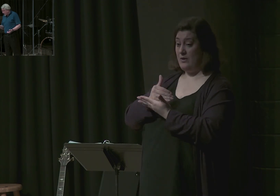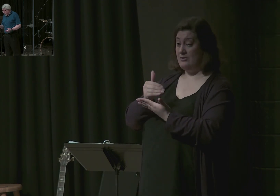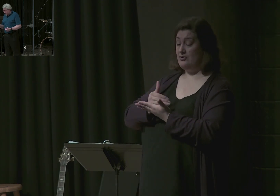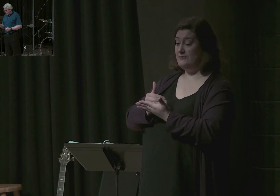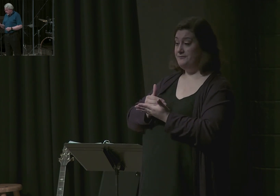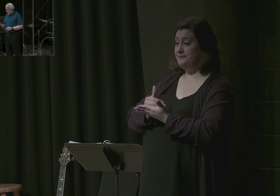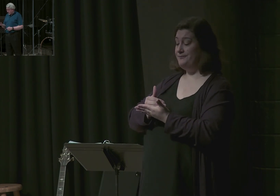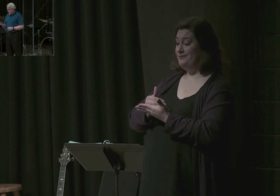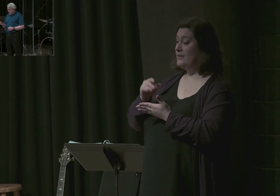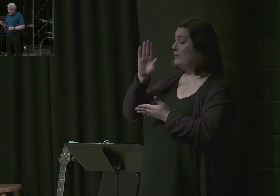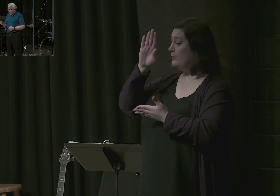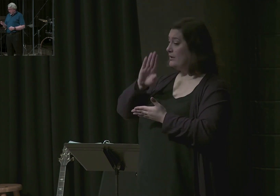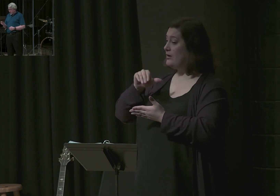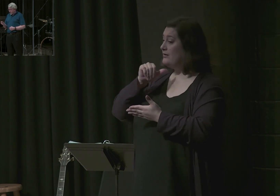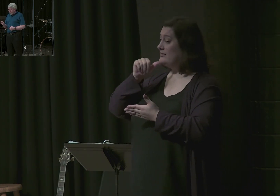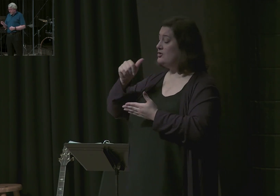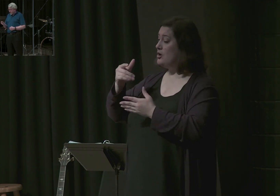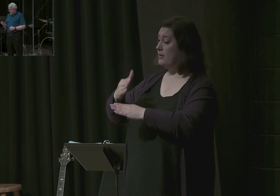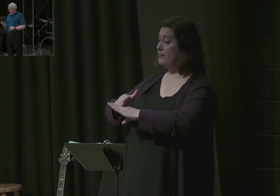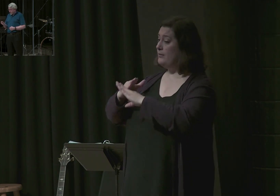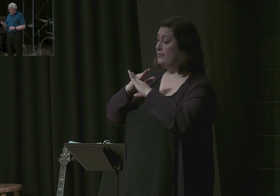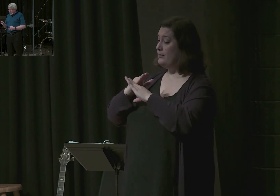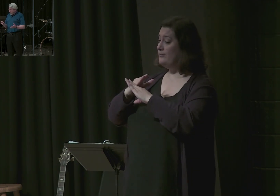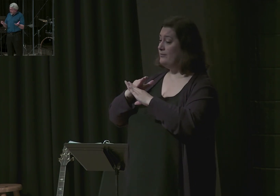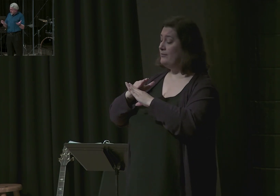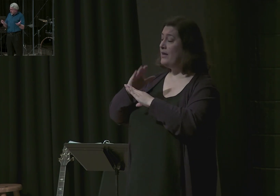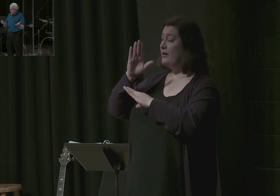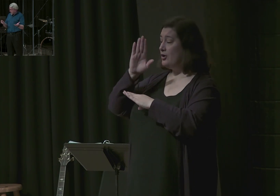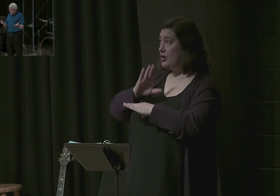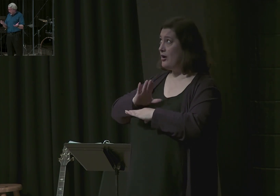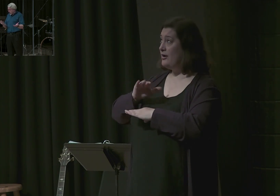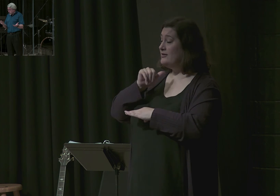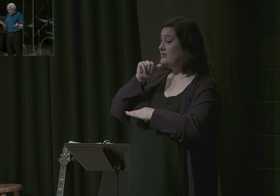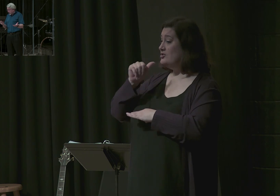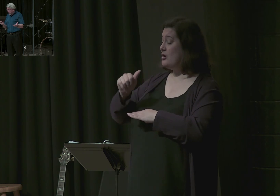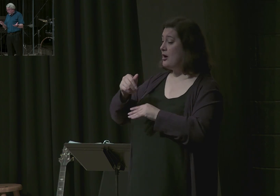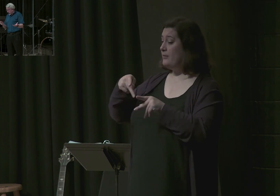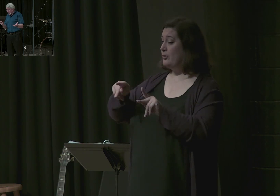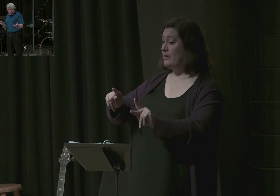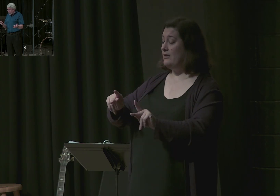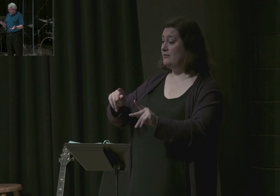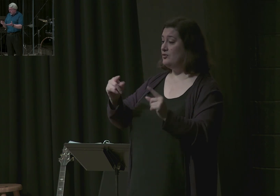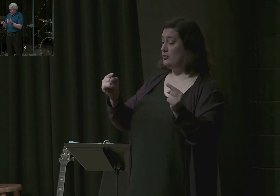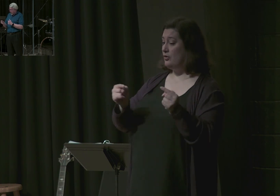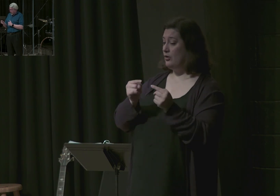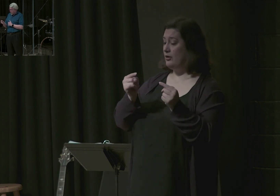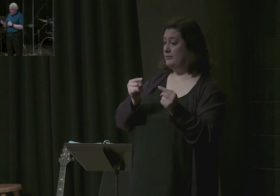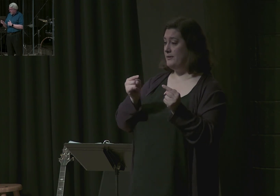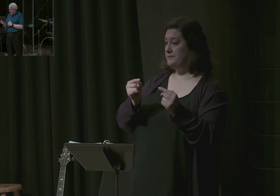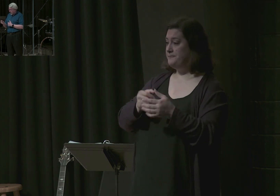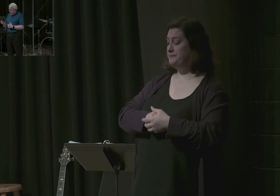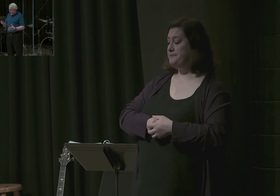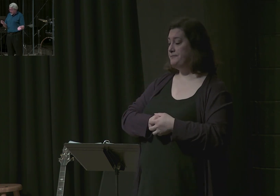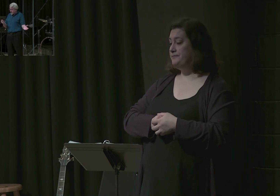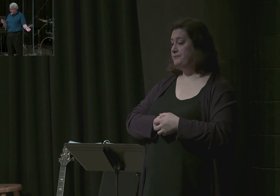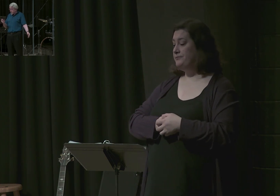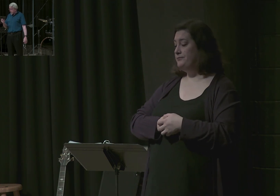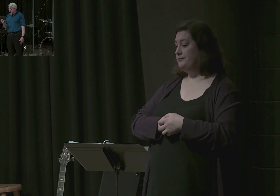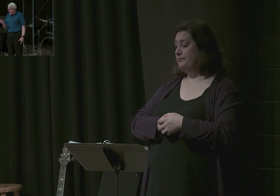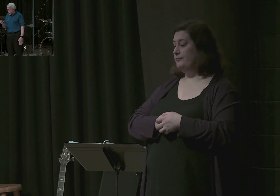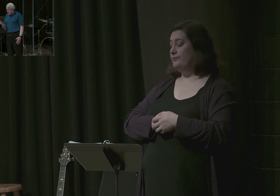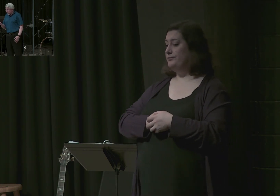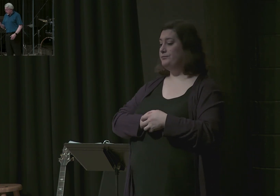but God did not permit him to harm me. If he said, the spotted shall be your wages, then all the flock bore spotted. And if he